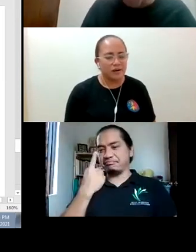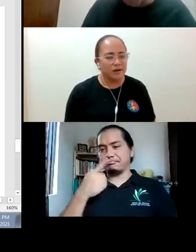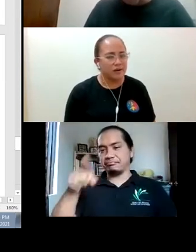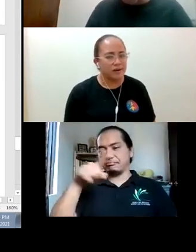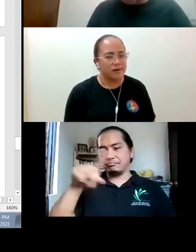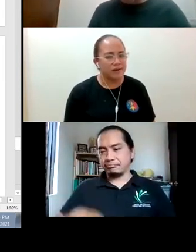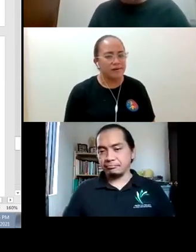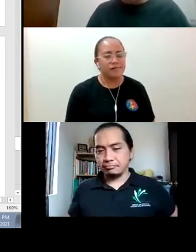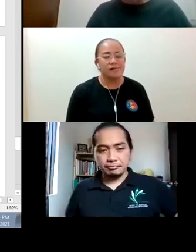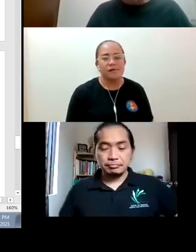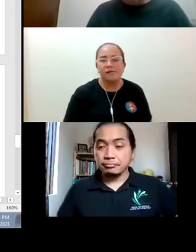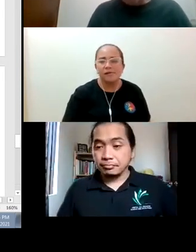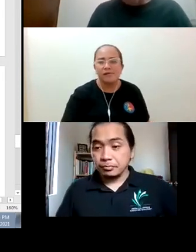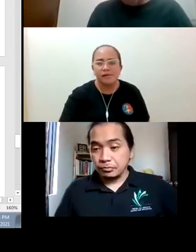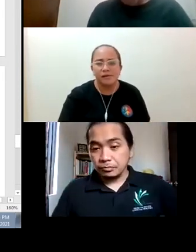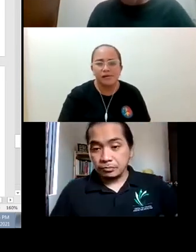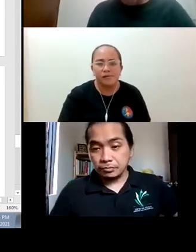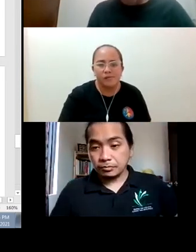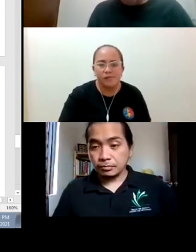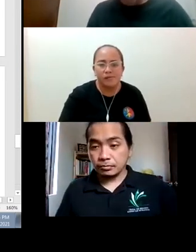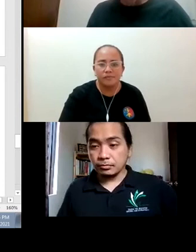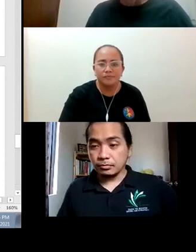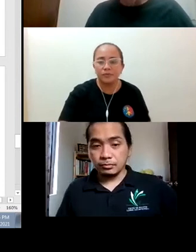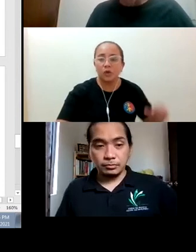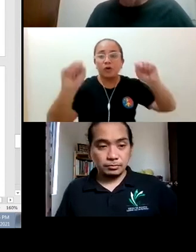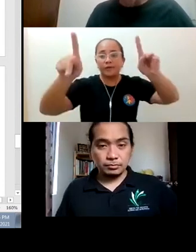Oh, okay. Okay, good. Okay.